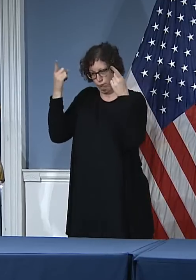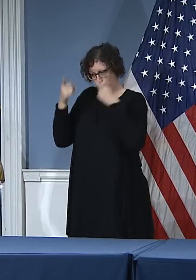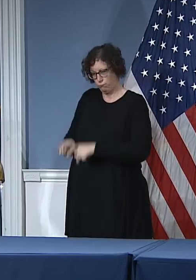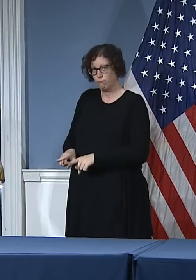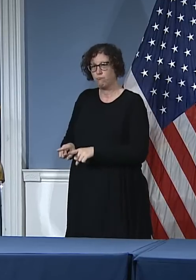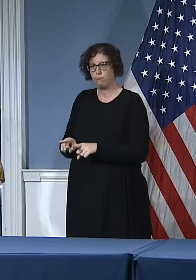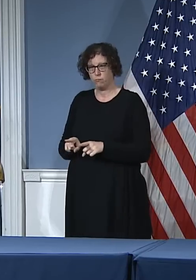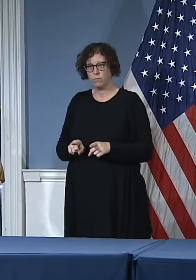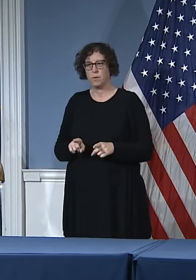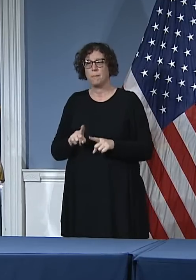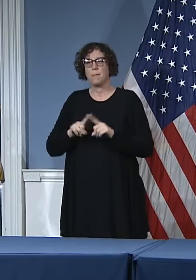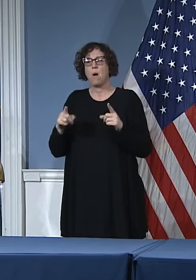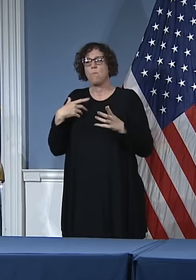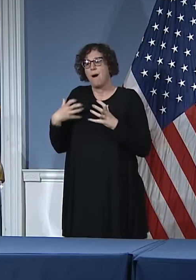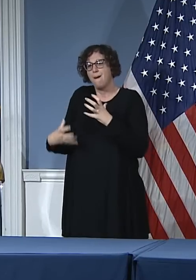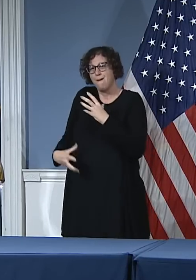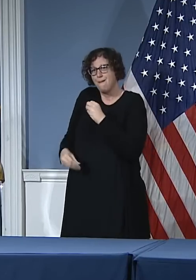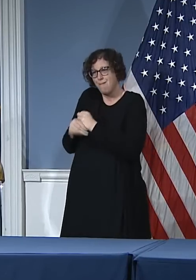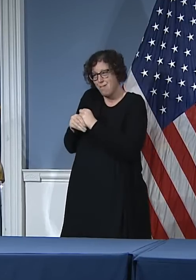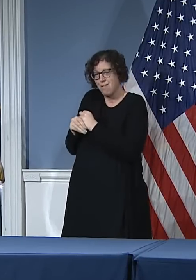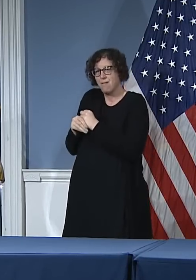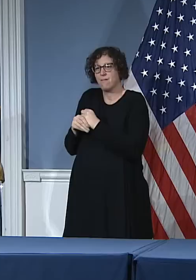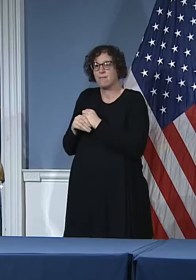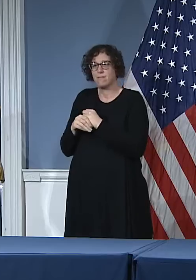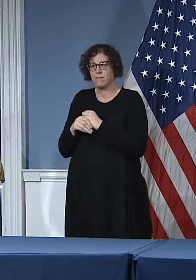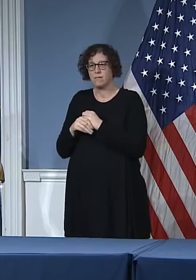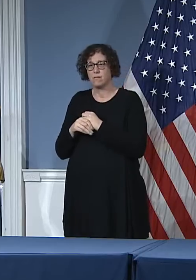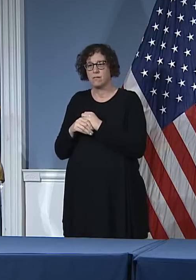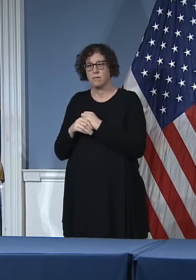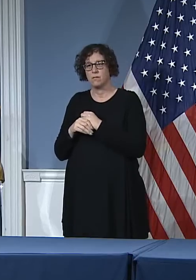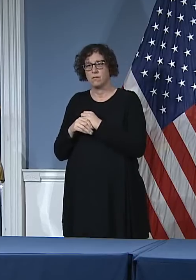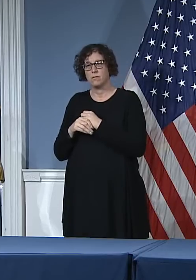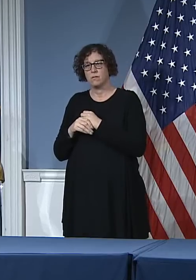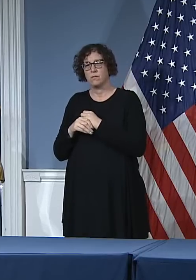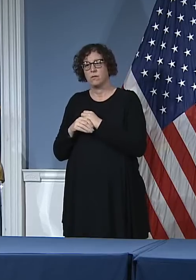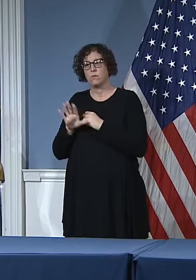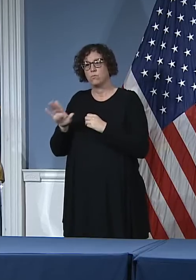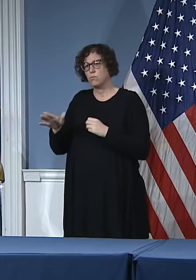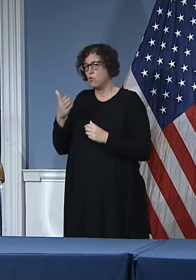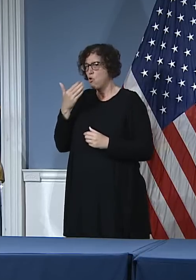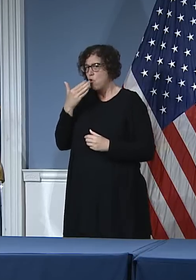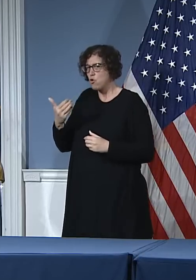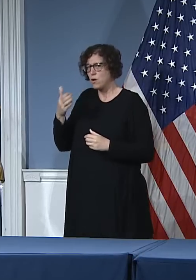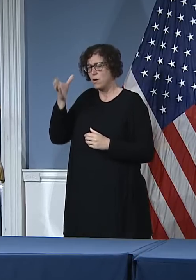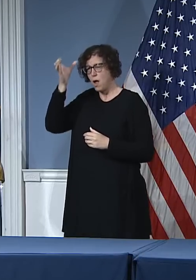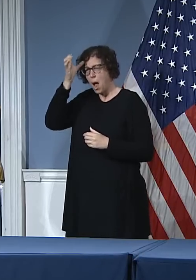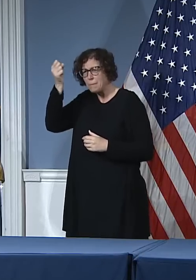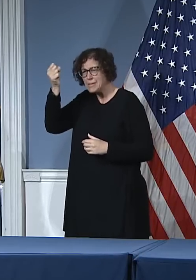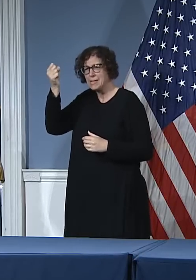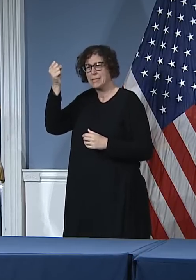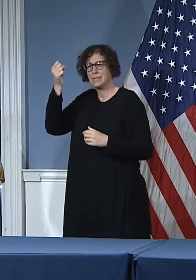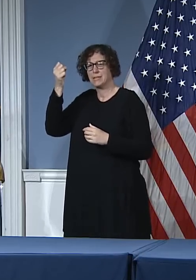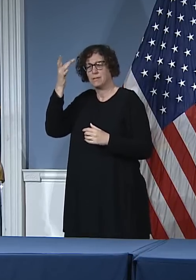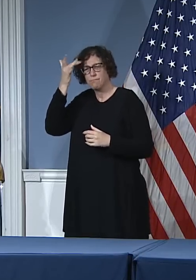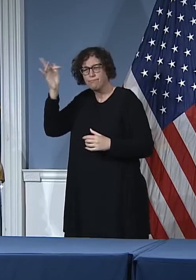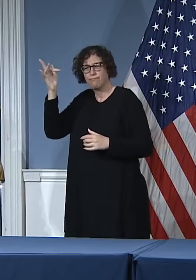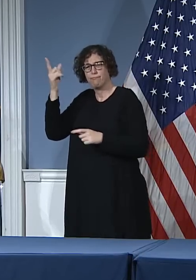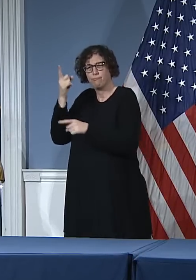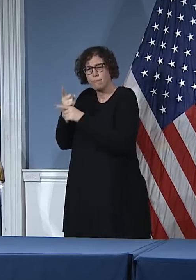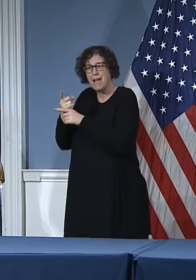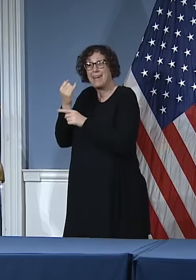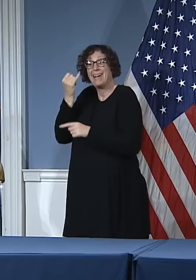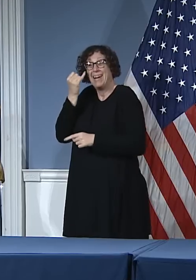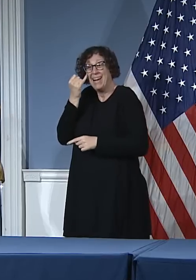going. I think Commissioner Barbeau said something that's really good common sense guidance. Yeah, if you stay out longer,